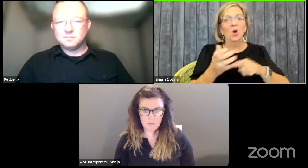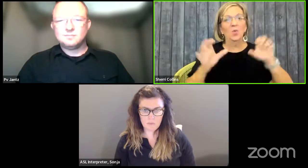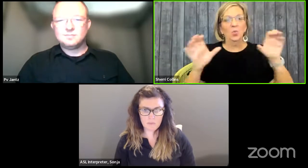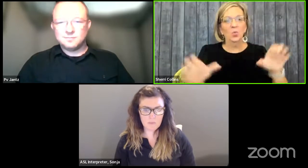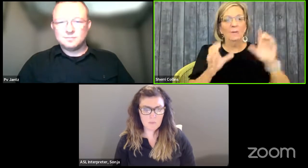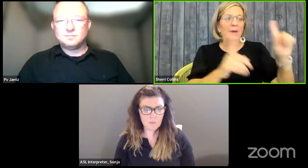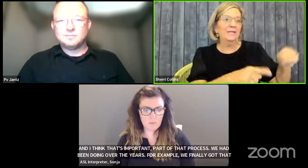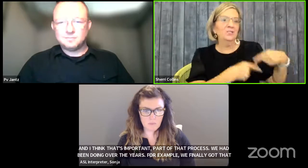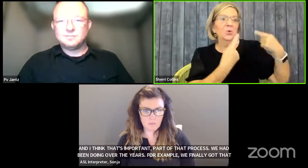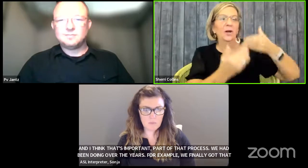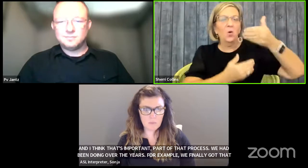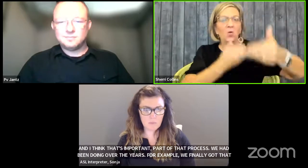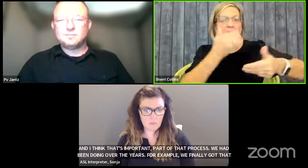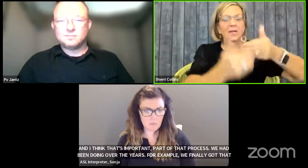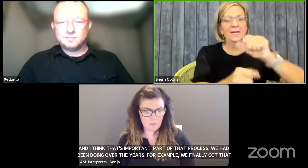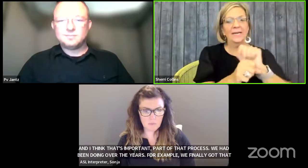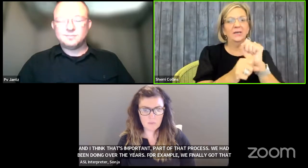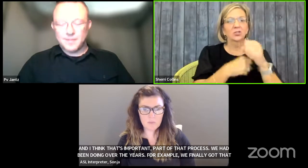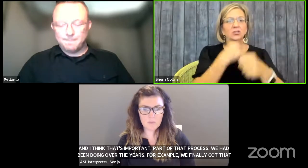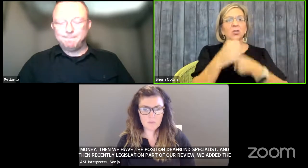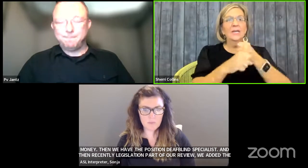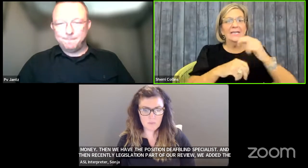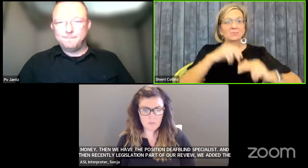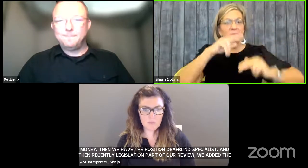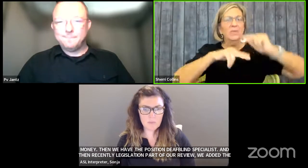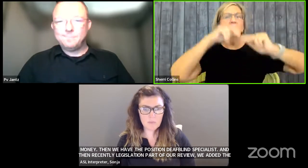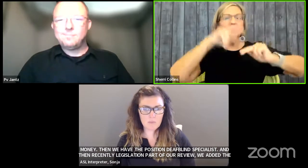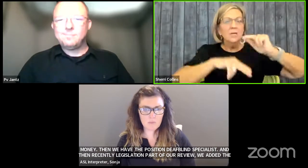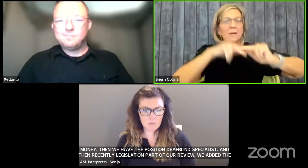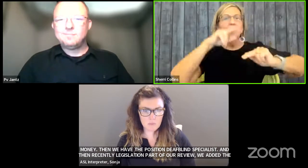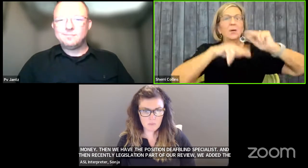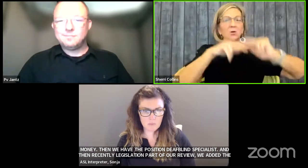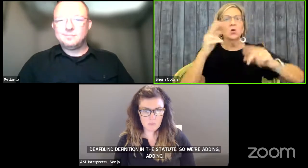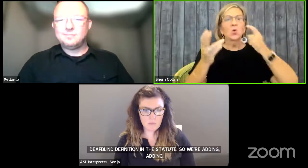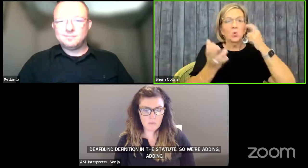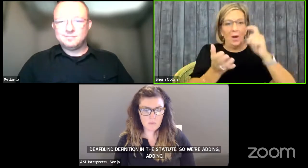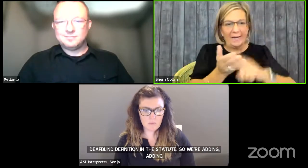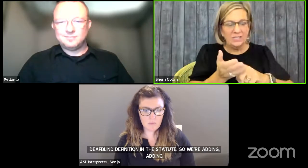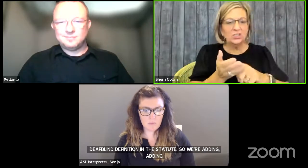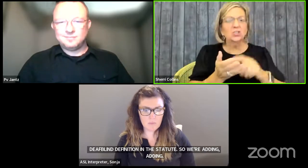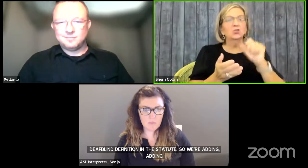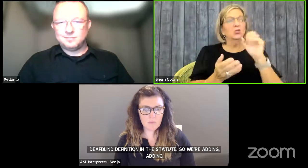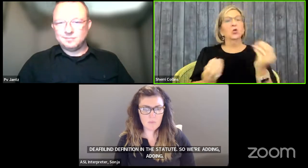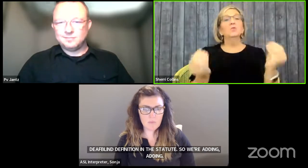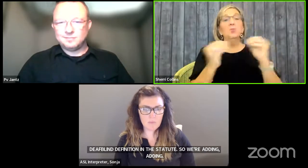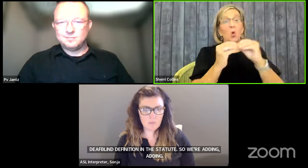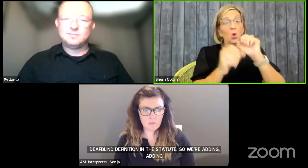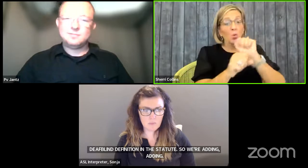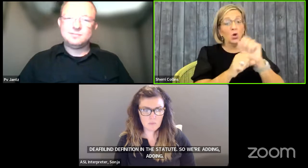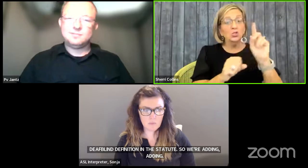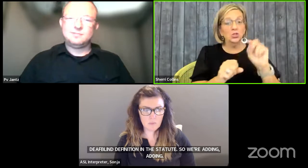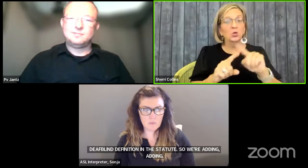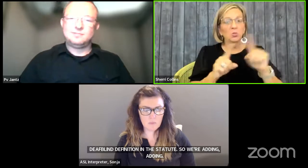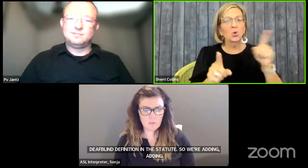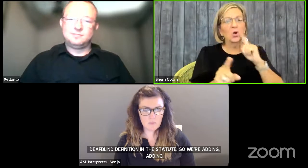exactly what we've been doing over the years, is build recognition. So there's